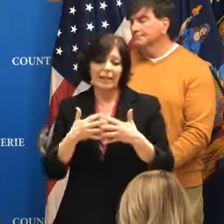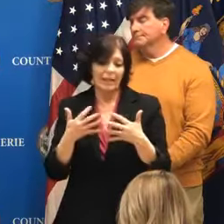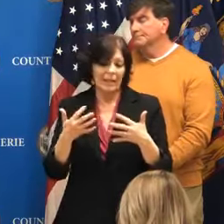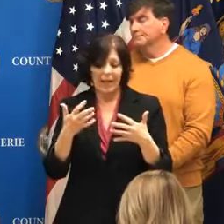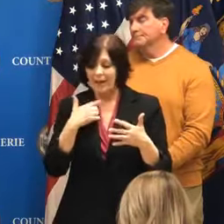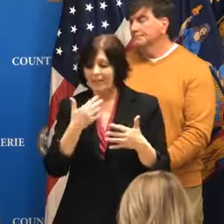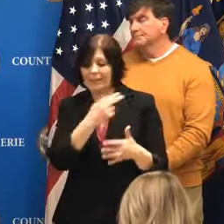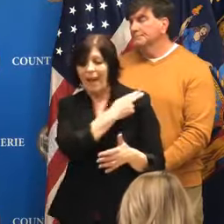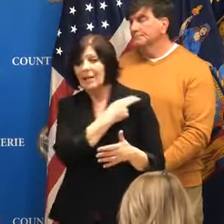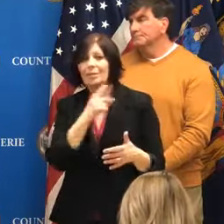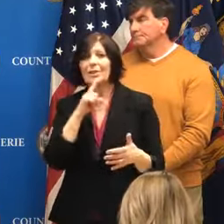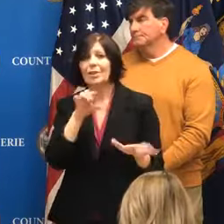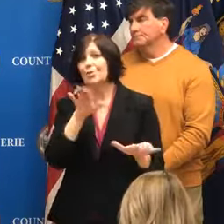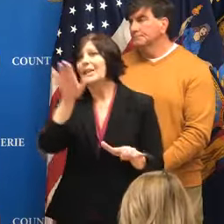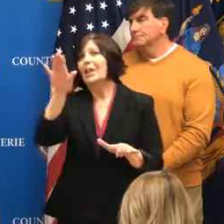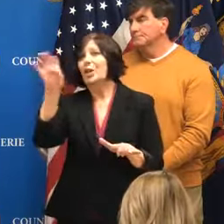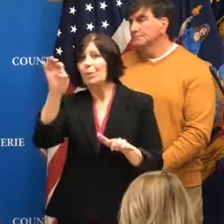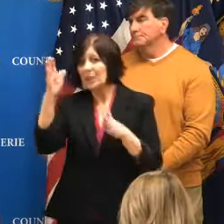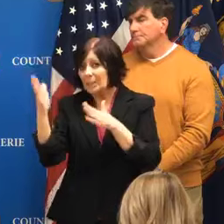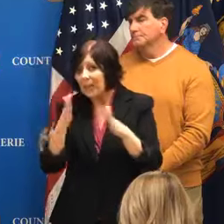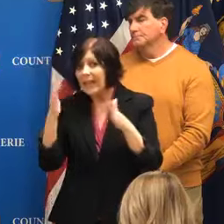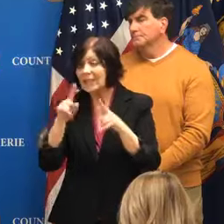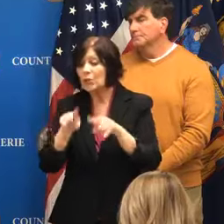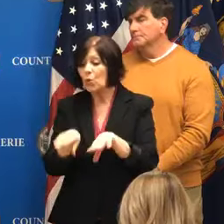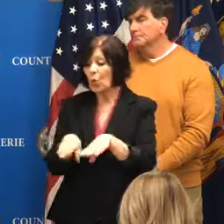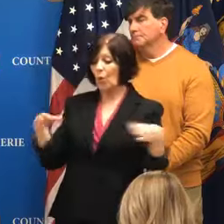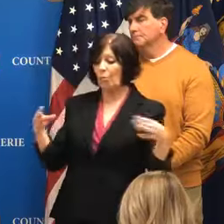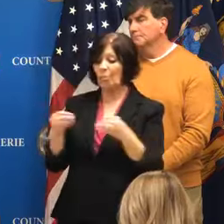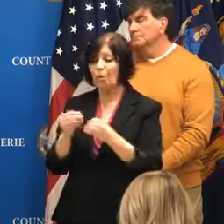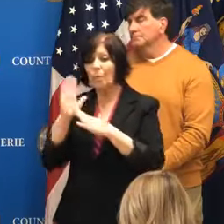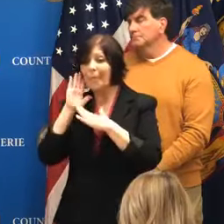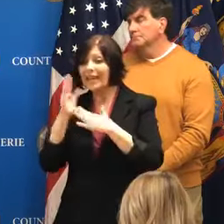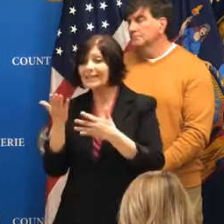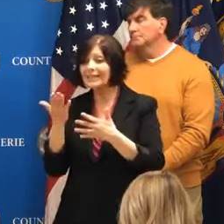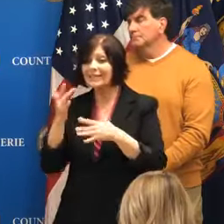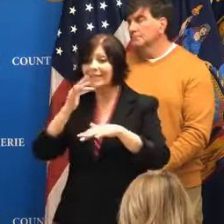the hospitals are doing their emergency planning to open up more ICU beds.